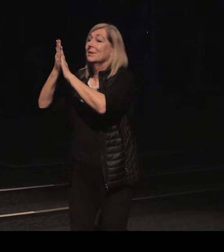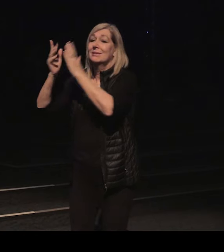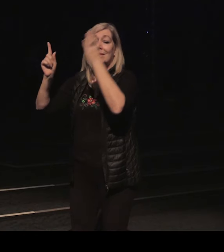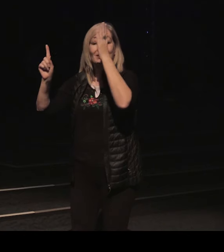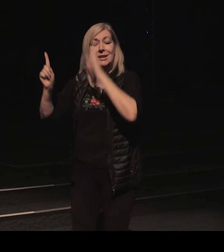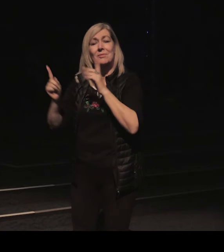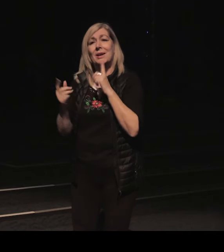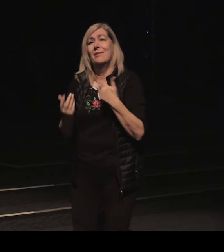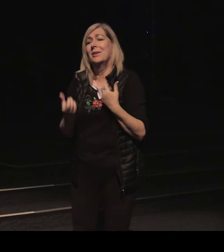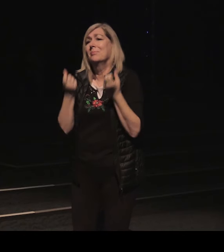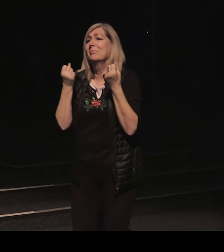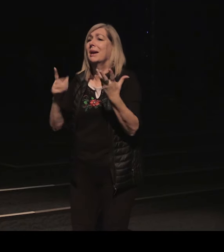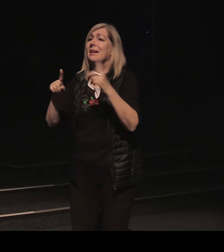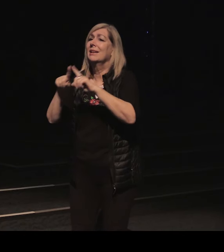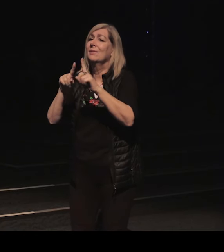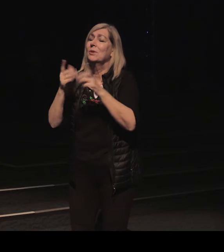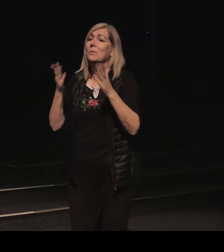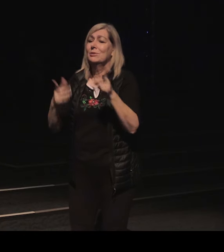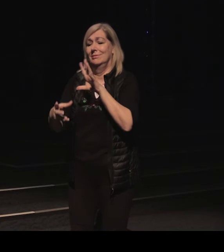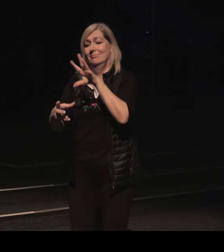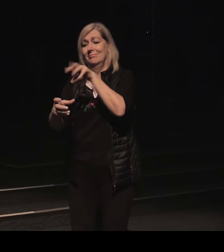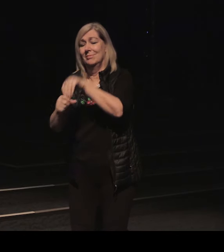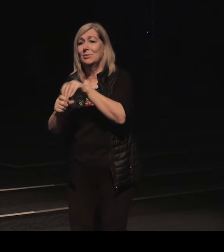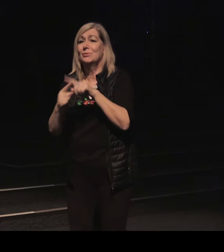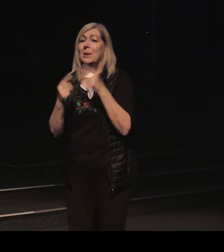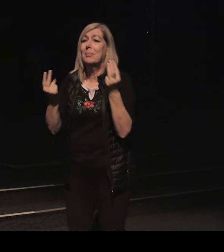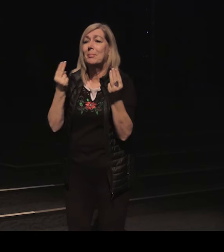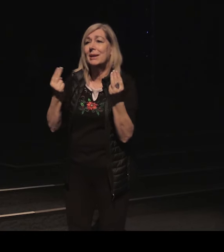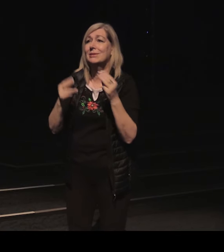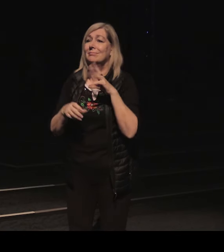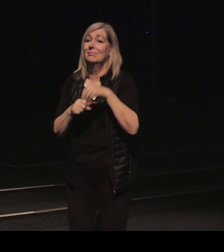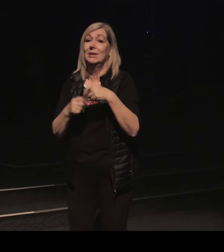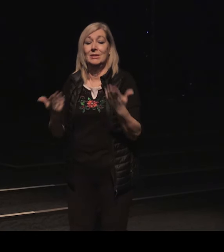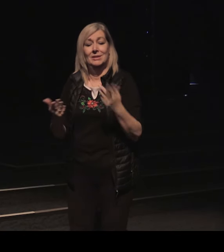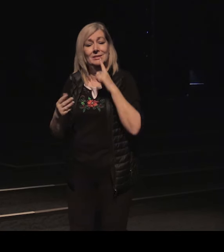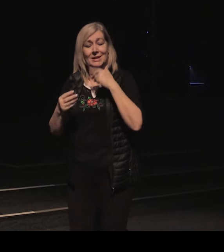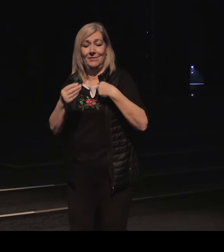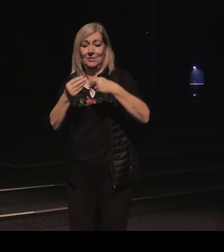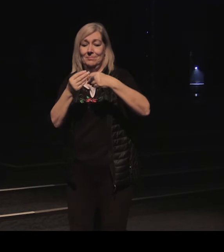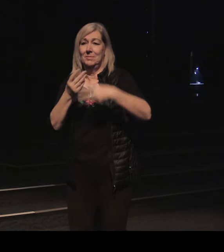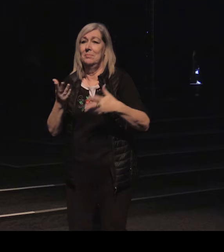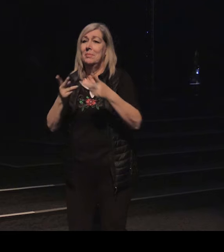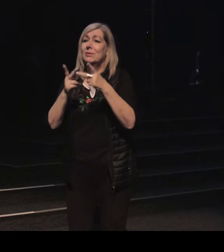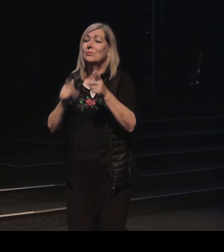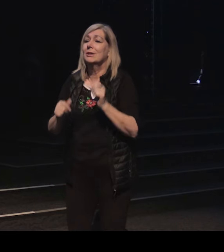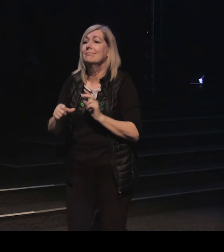so many ways for you to get connected to ministry and each other. Here are some great places to start.